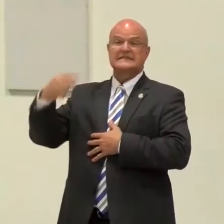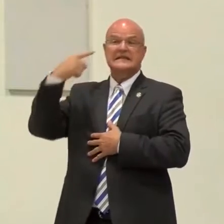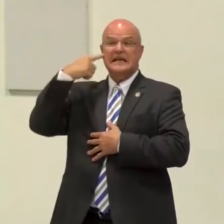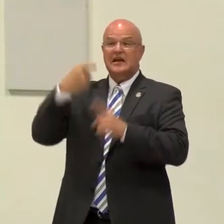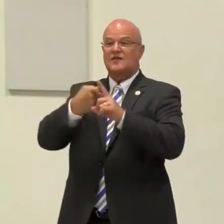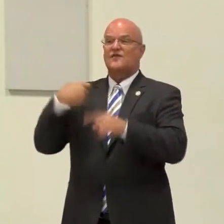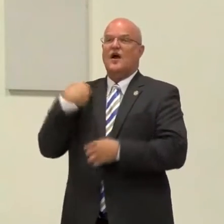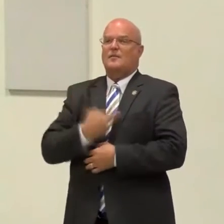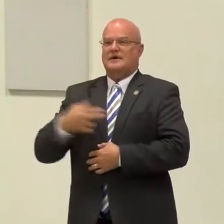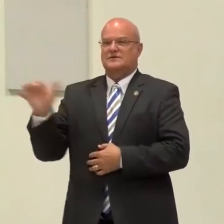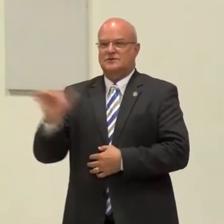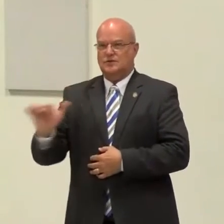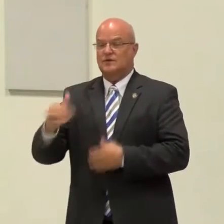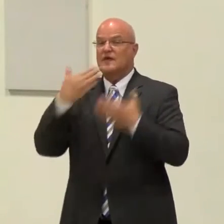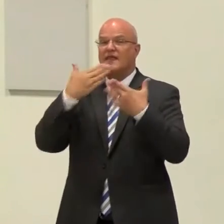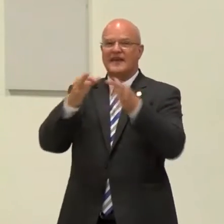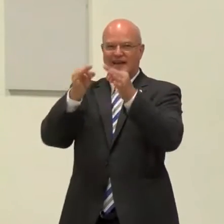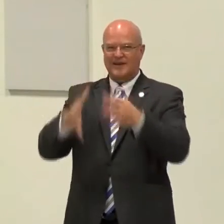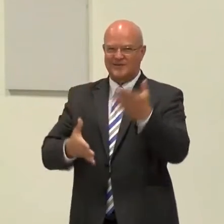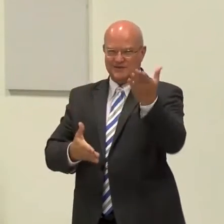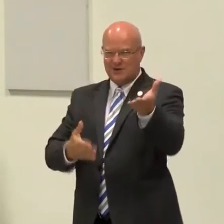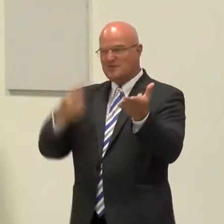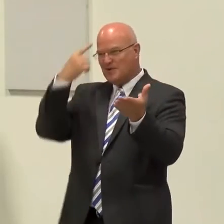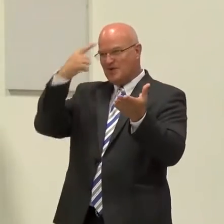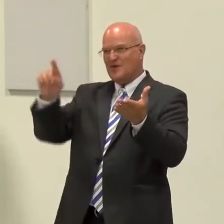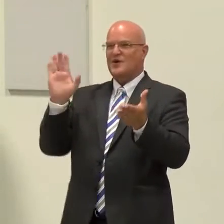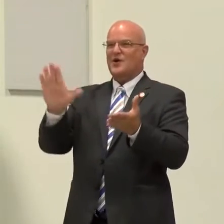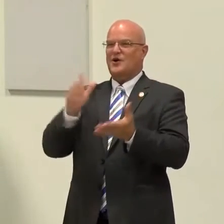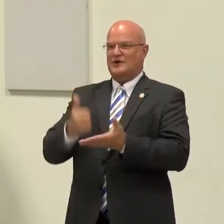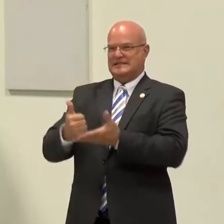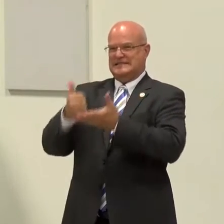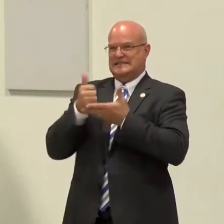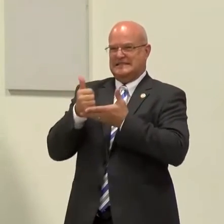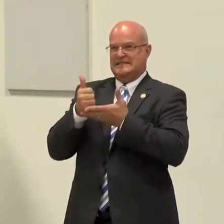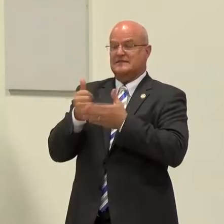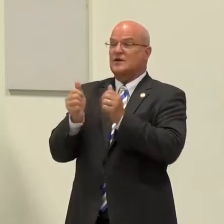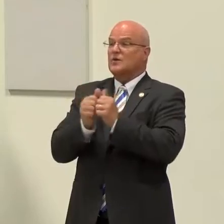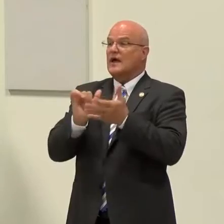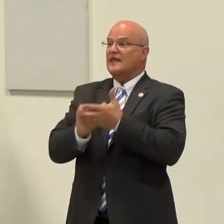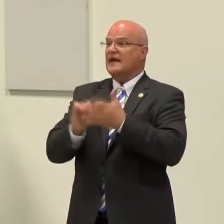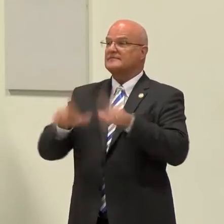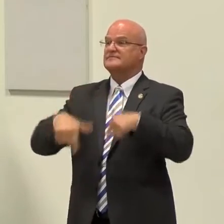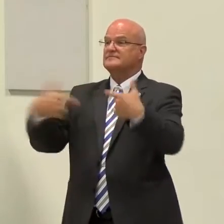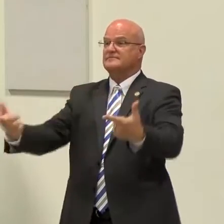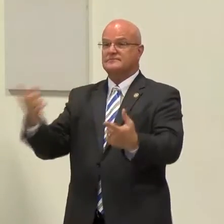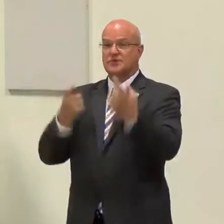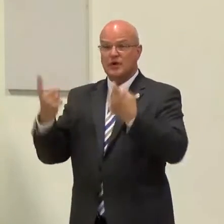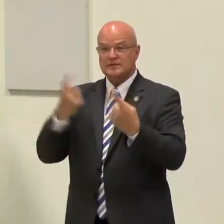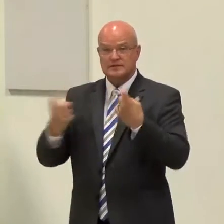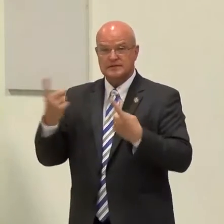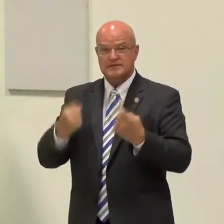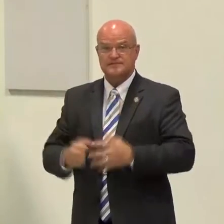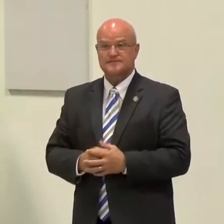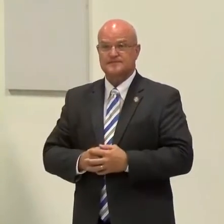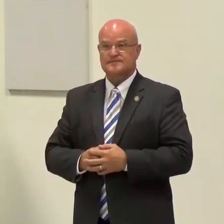hear from us as well, and want to thank our interpreter for her assistance. With that, we'll take any questions.